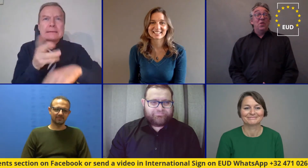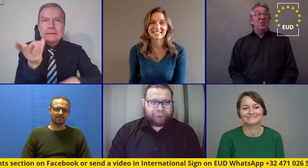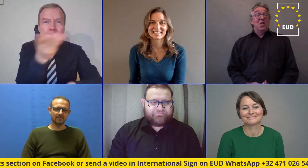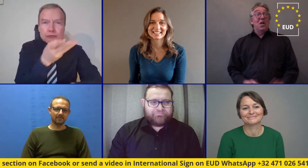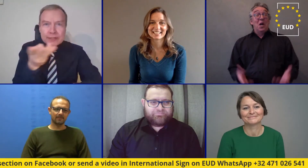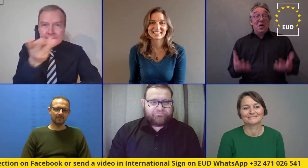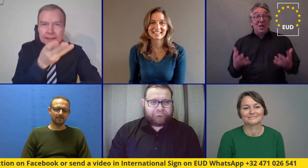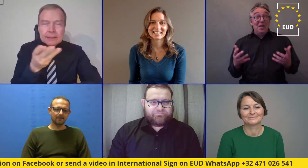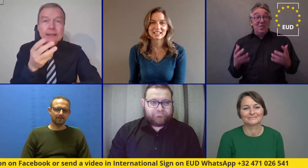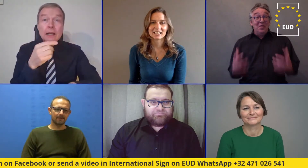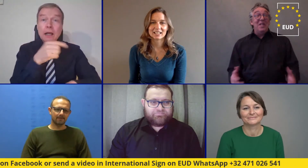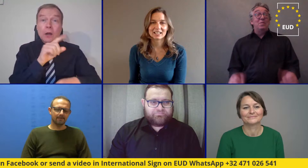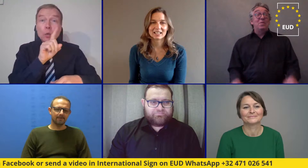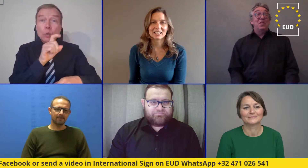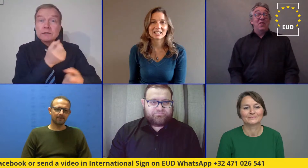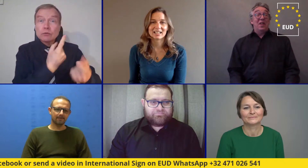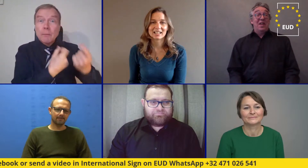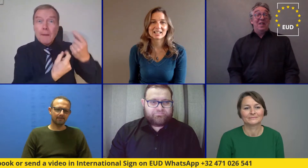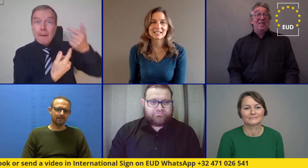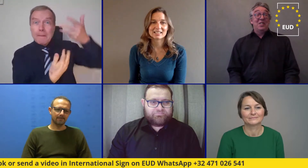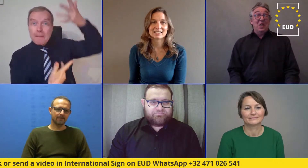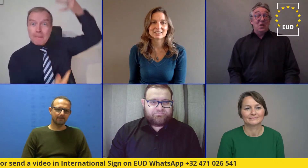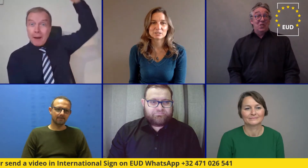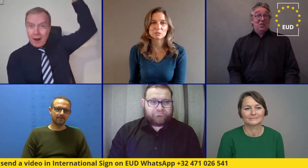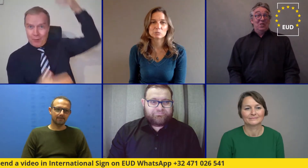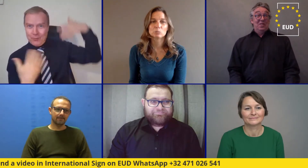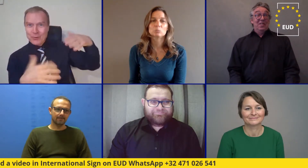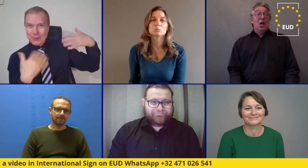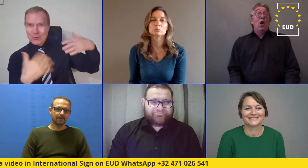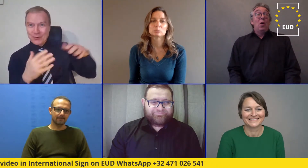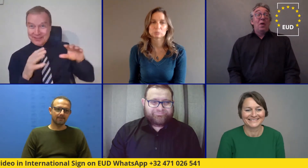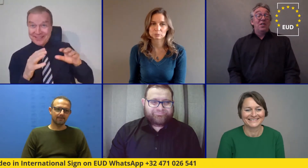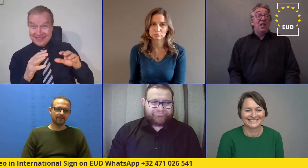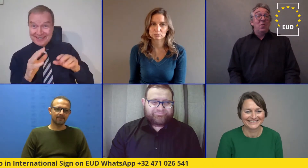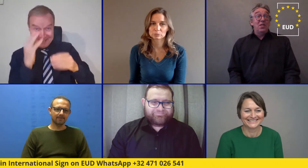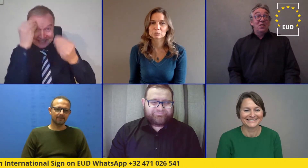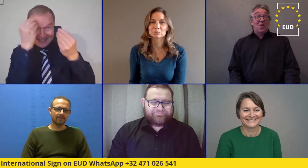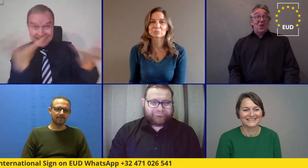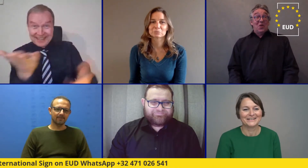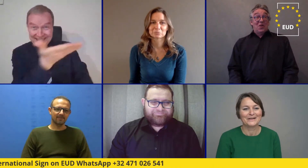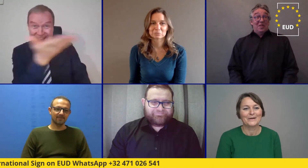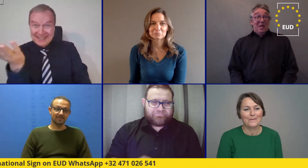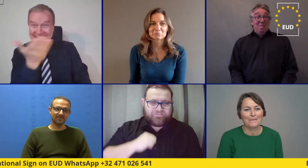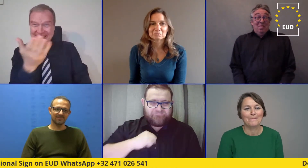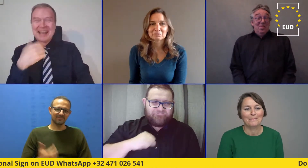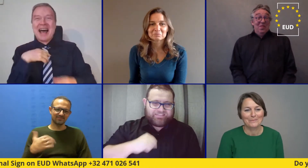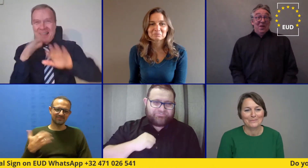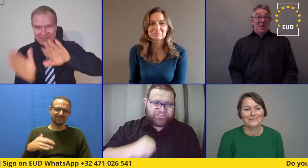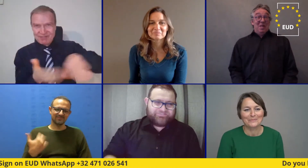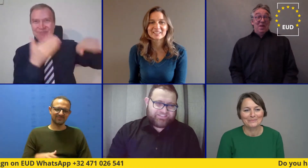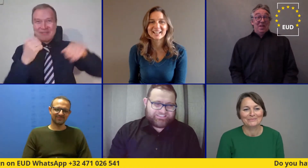user. You need specific skills. I see questions are keeping coming